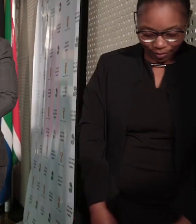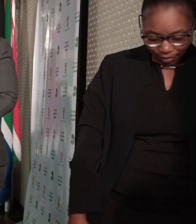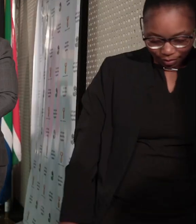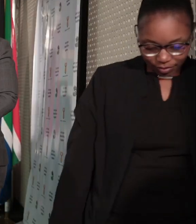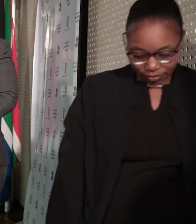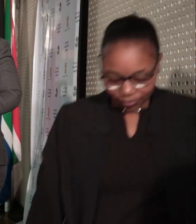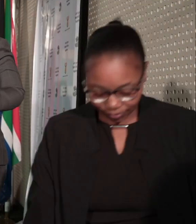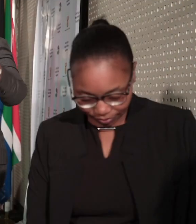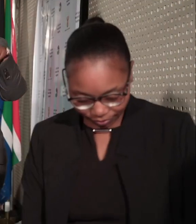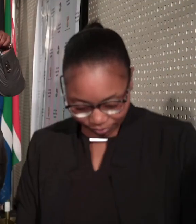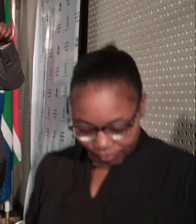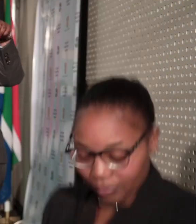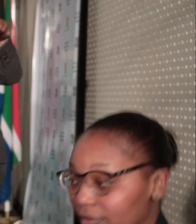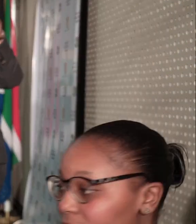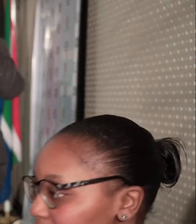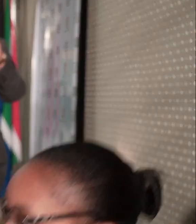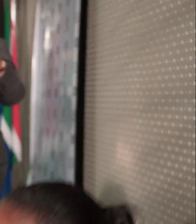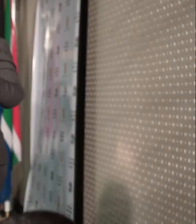All right.